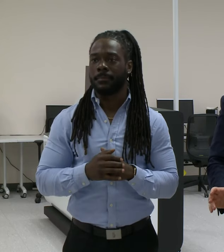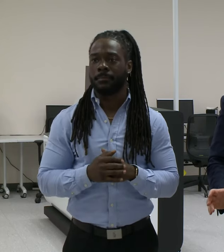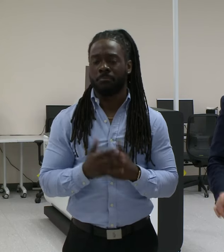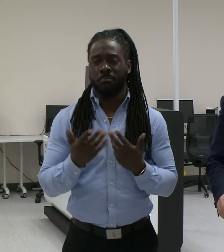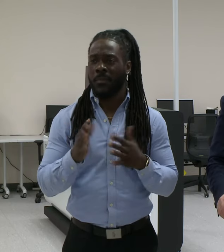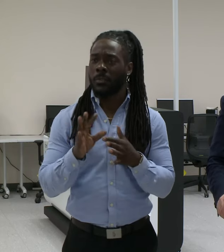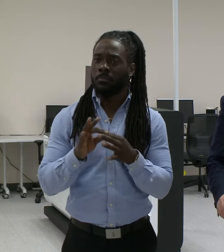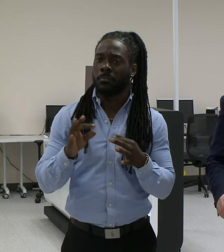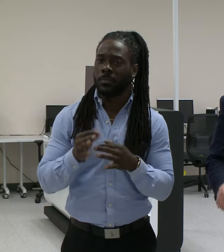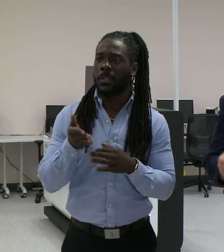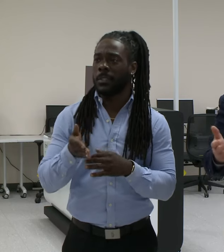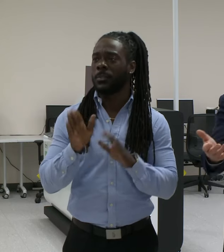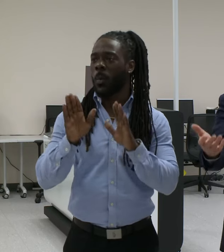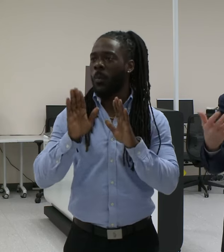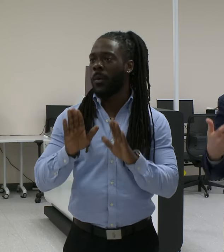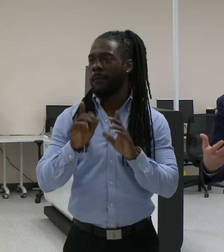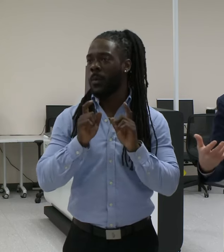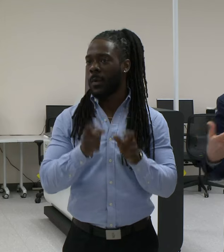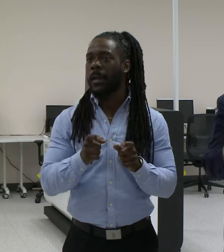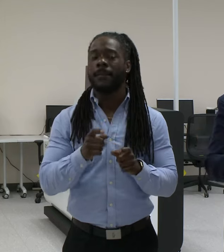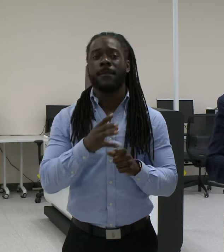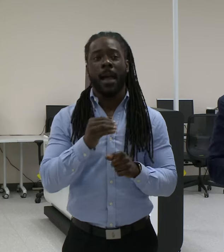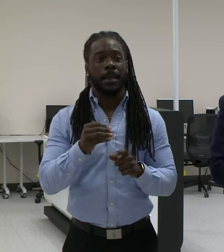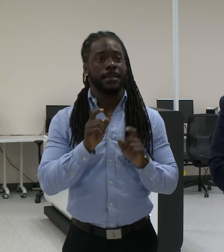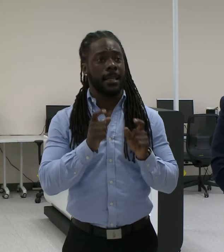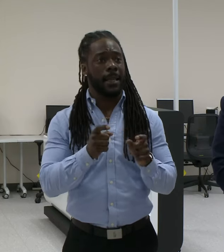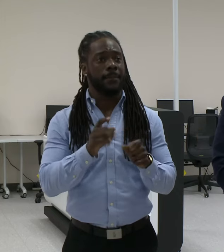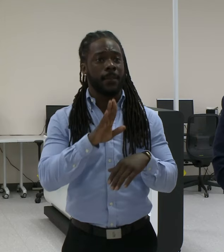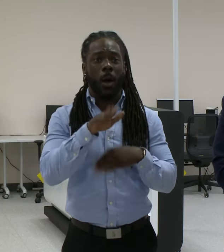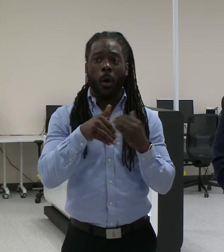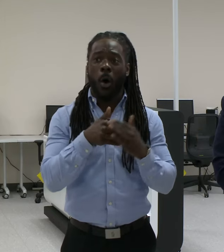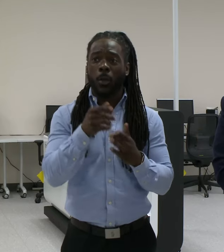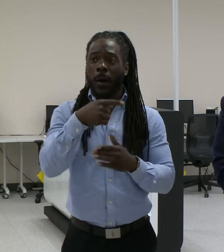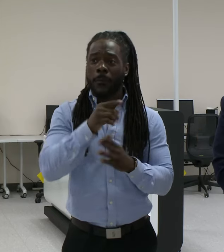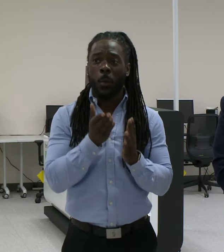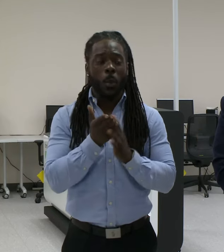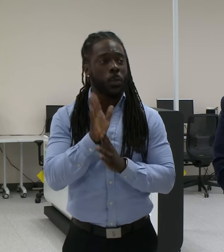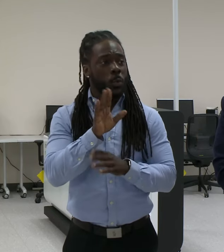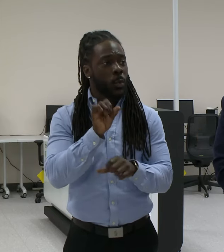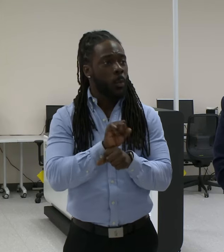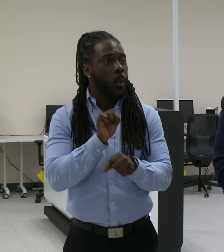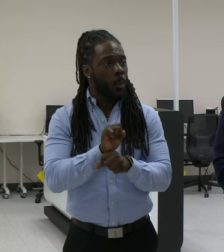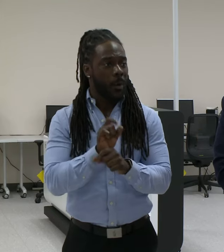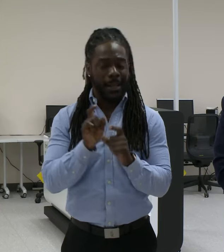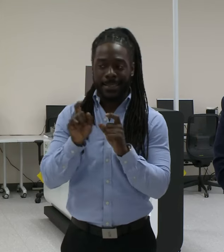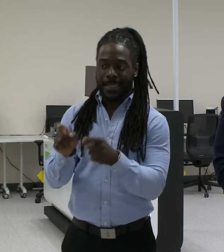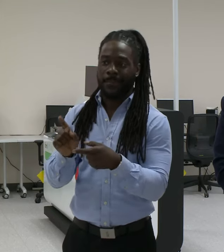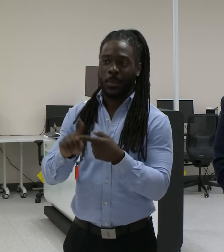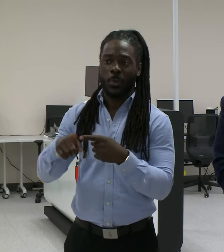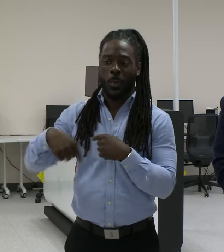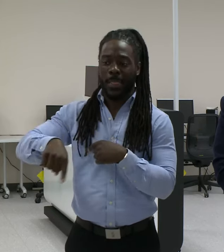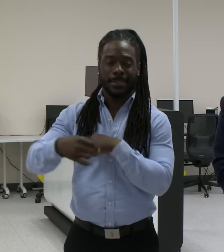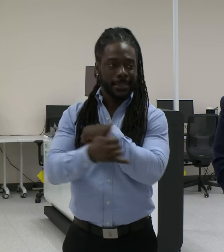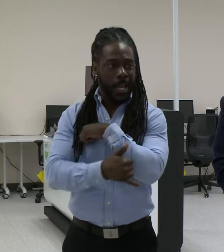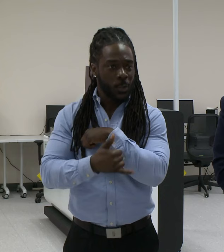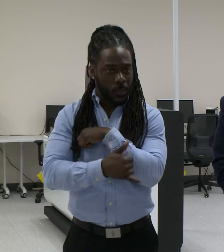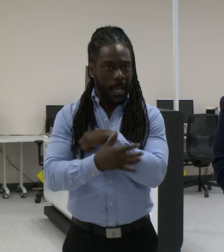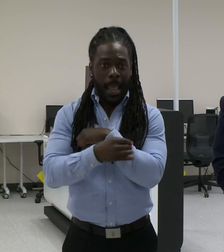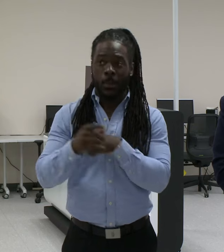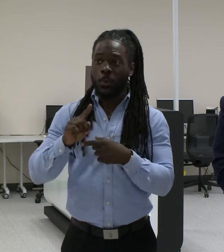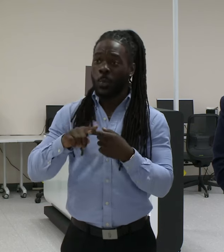said, a great gift, and it's a gift that all of you through your work here are really giving to this country and